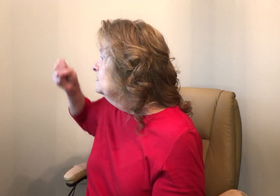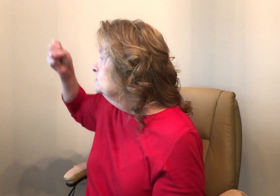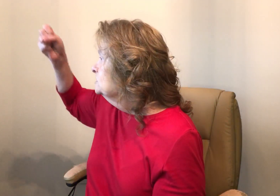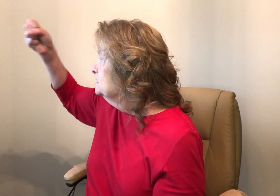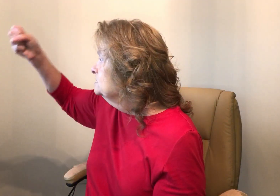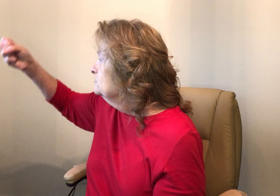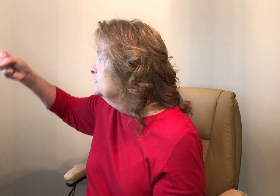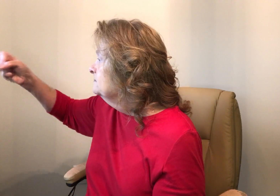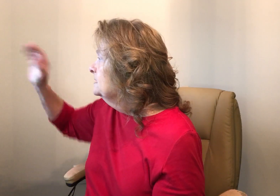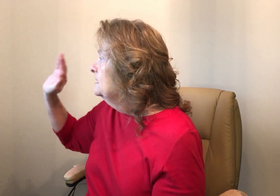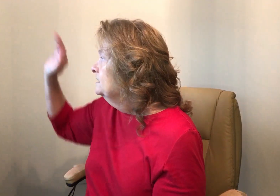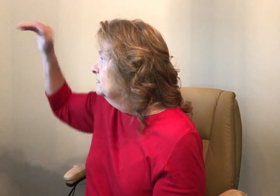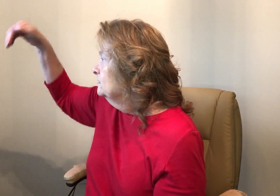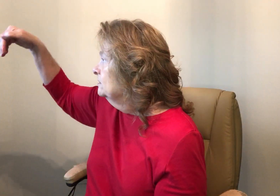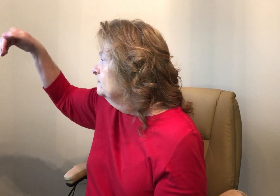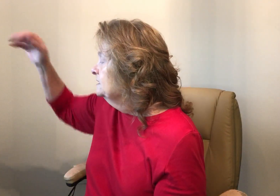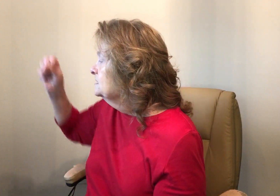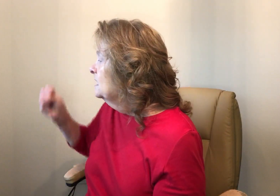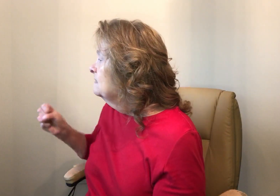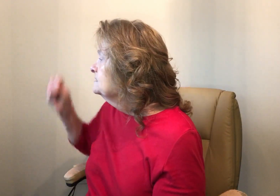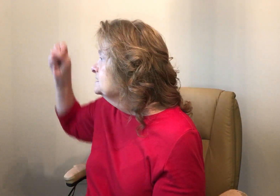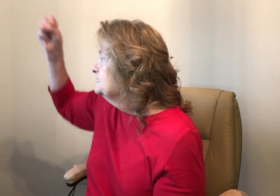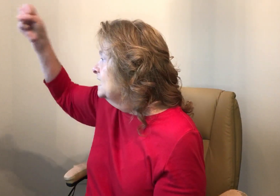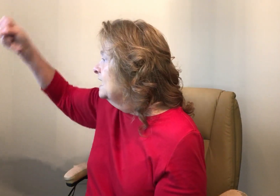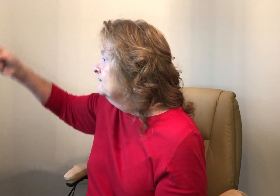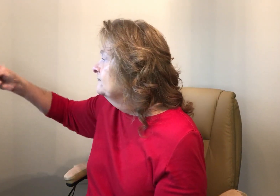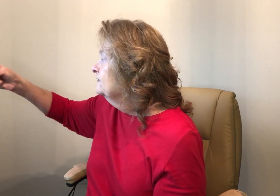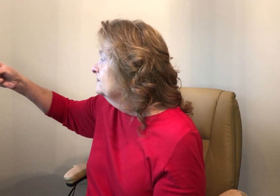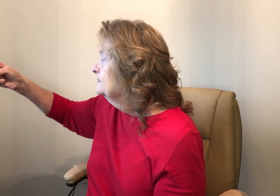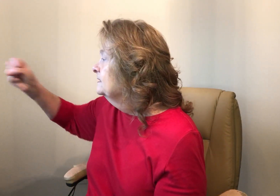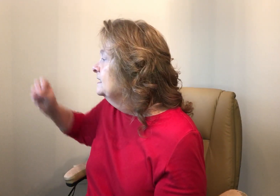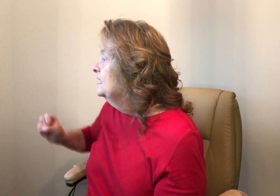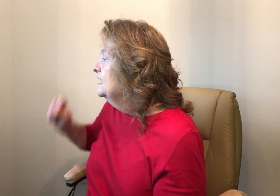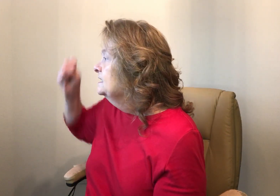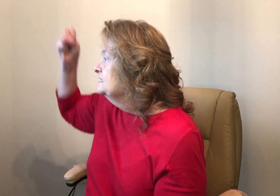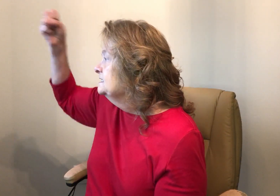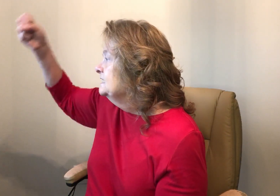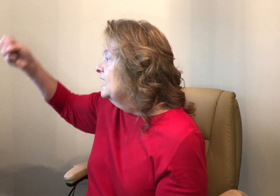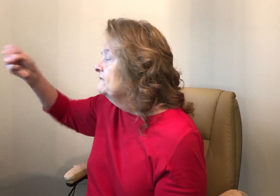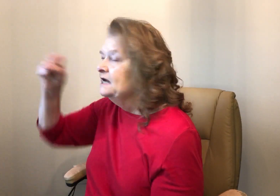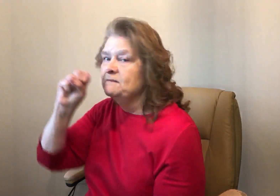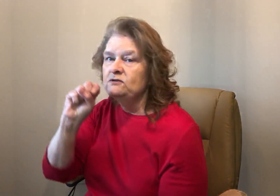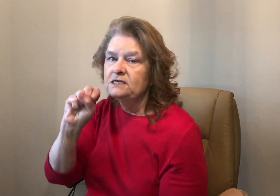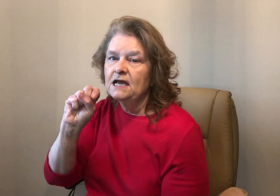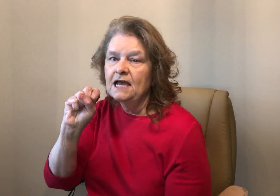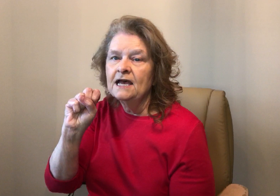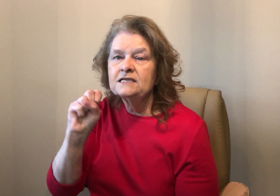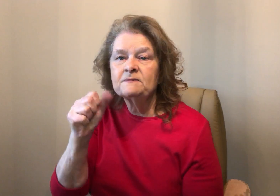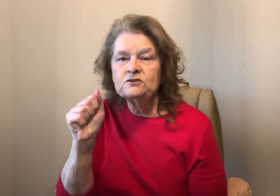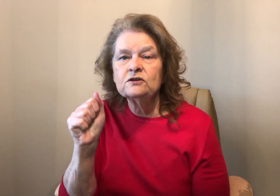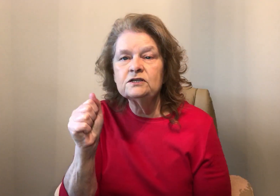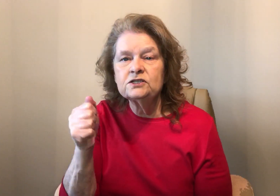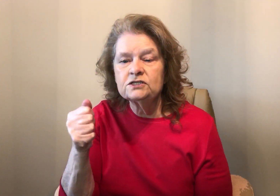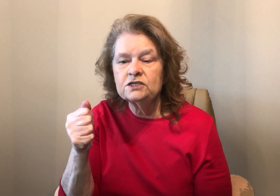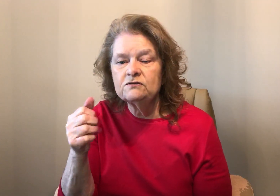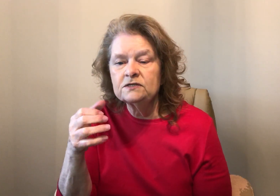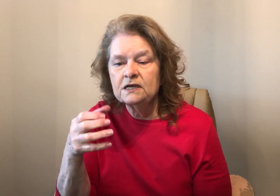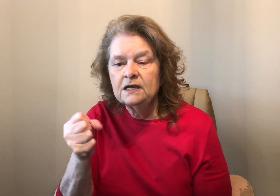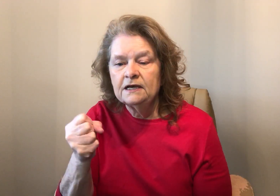motion into the curve at the top. Staff. Staff. And I'm using an S, but you could just use like